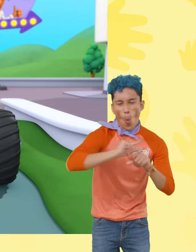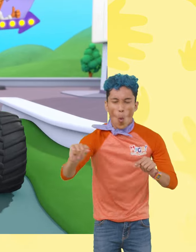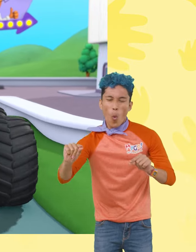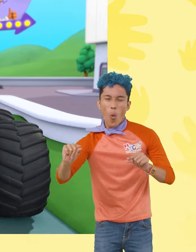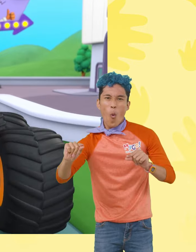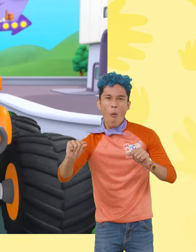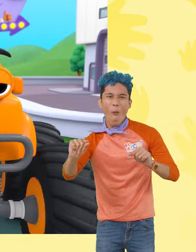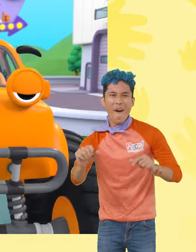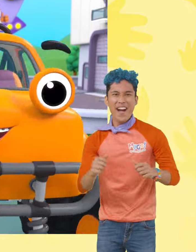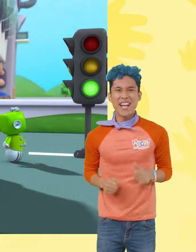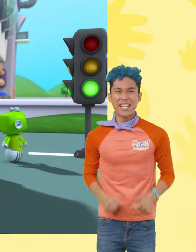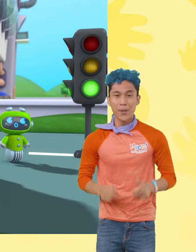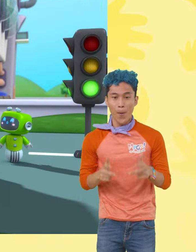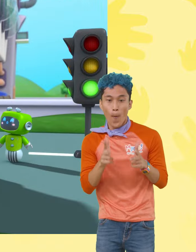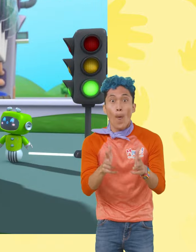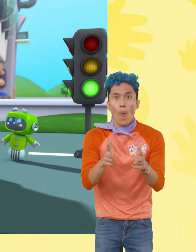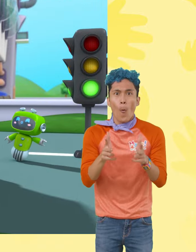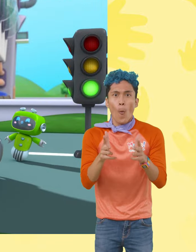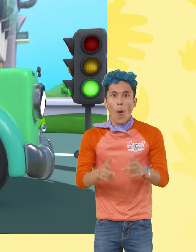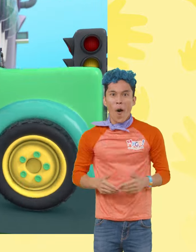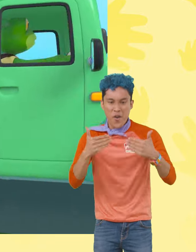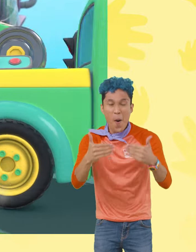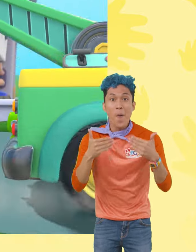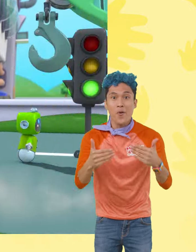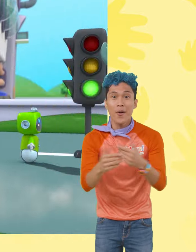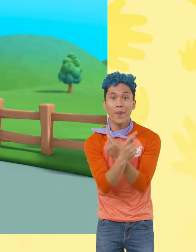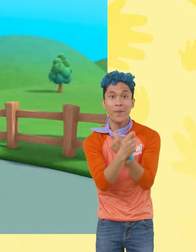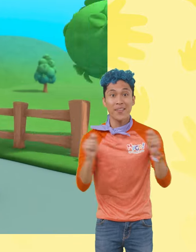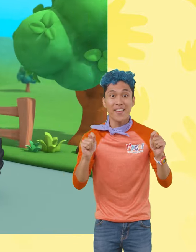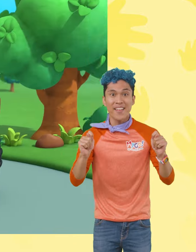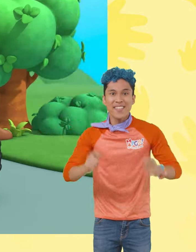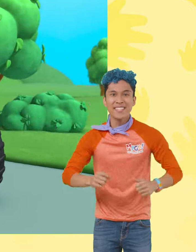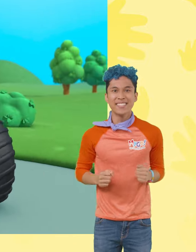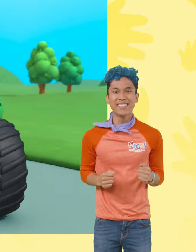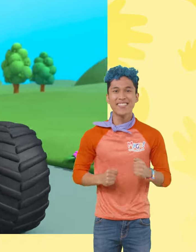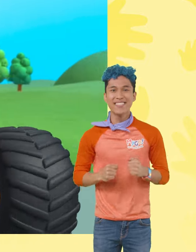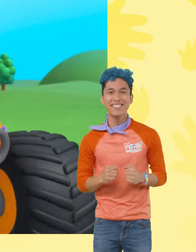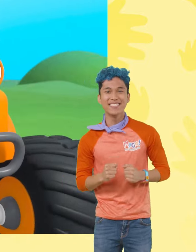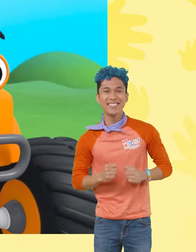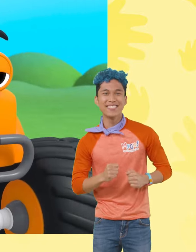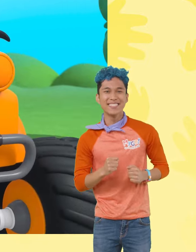Go! Go, go, Tilly Tow Truck!